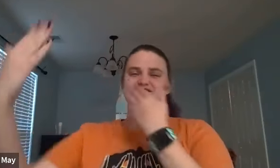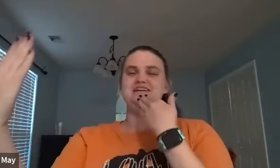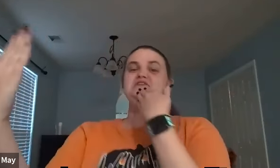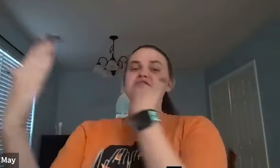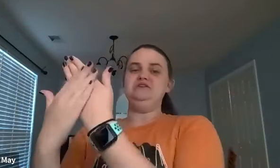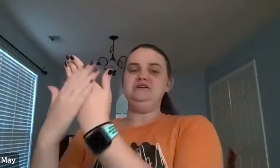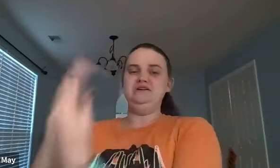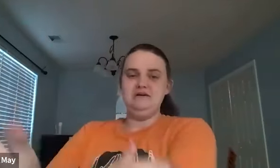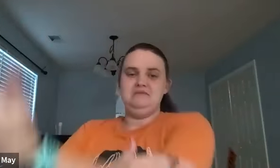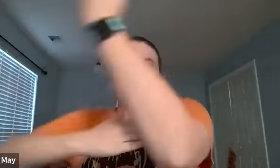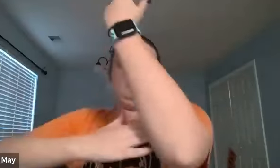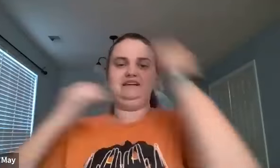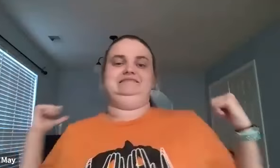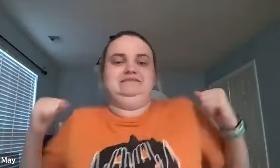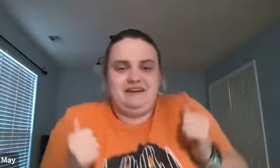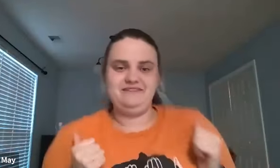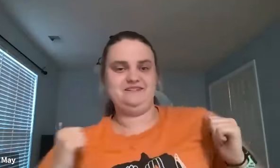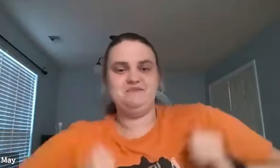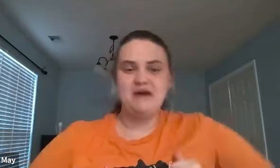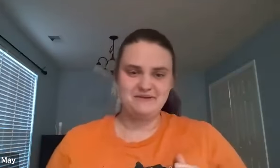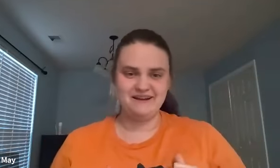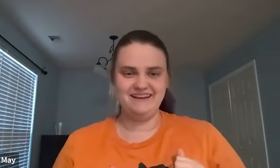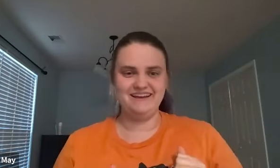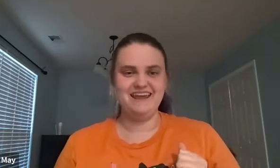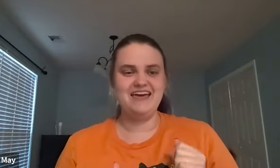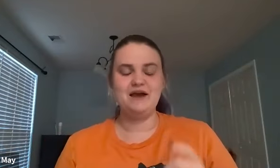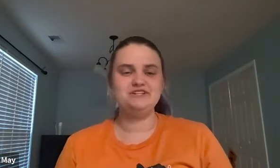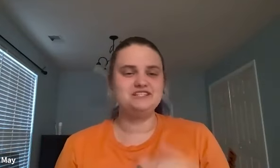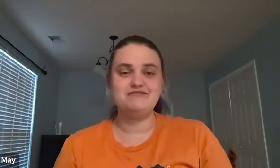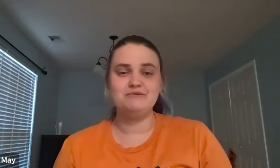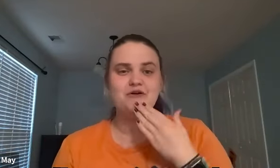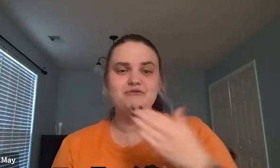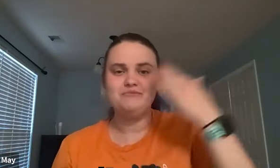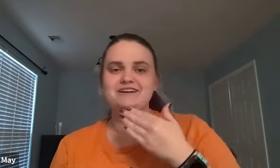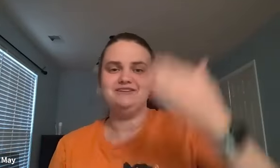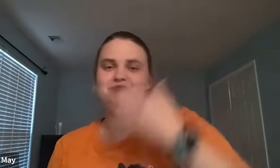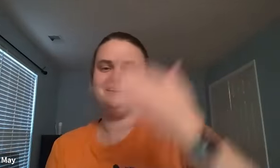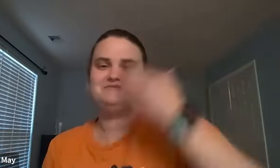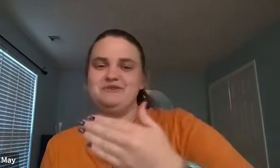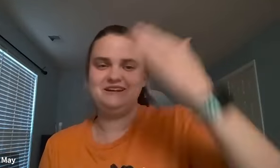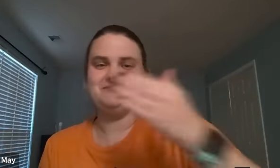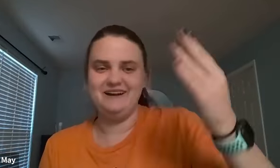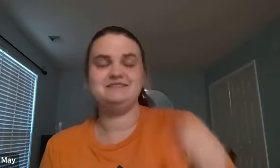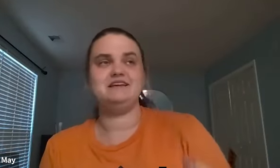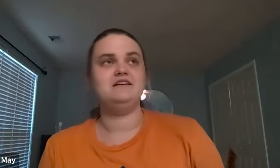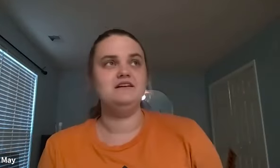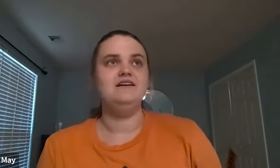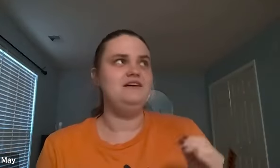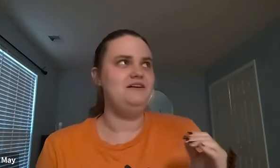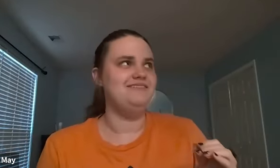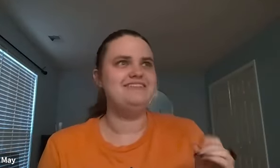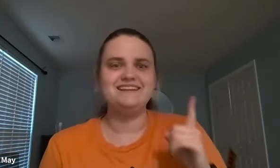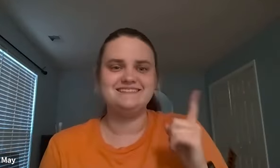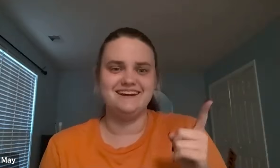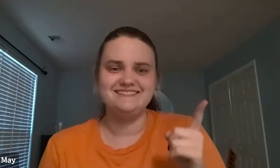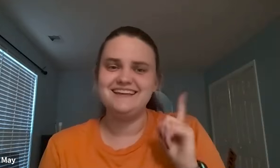like, good morning, got to fix my backpack again. And I would just see everyone go, good morning, good morning, good morning, good morning. I was like, oh, that's nice. I